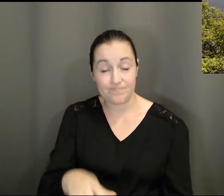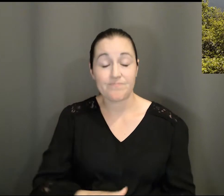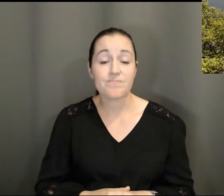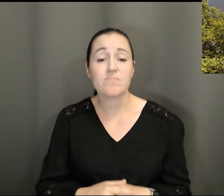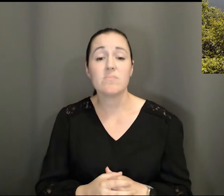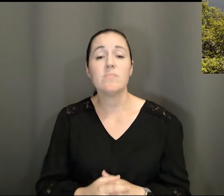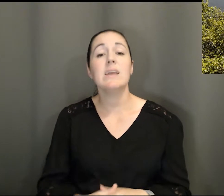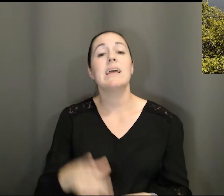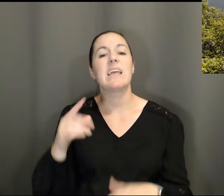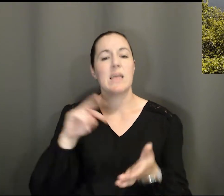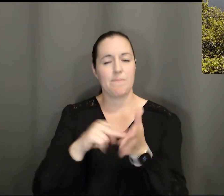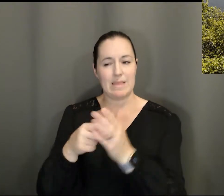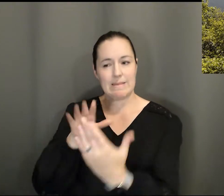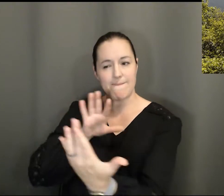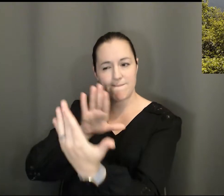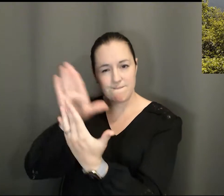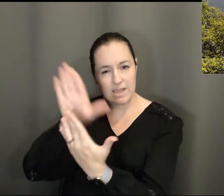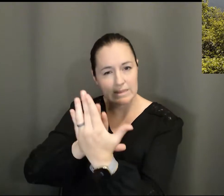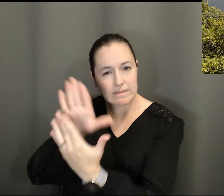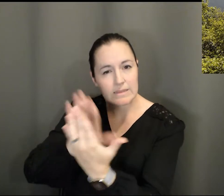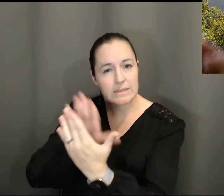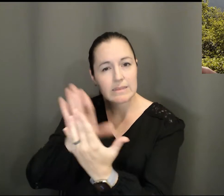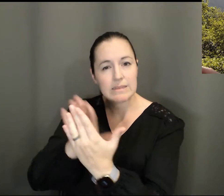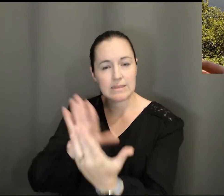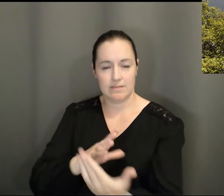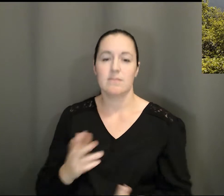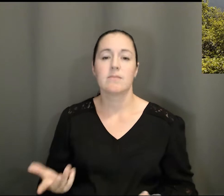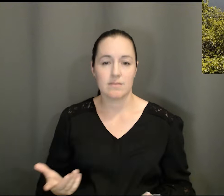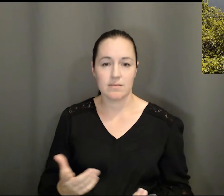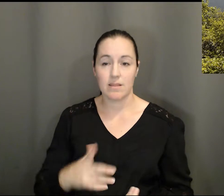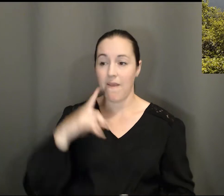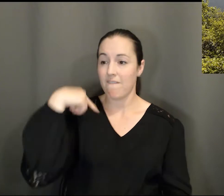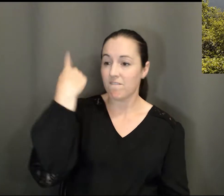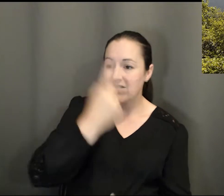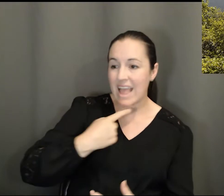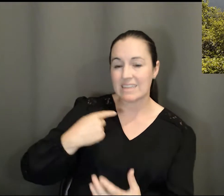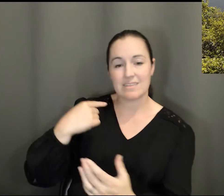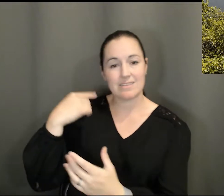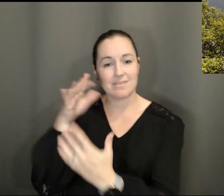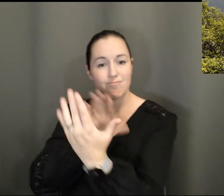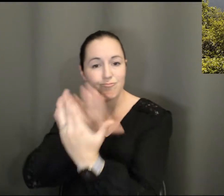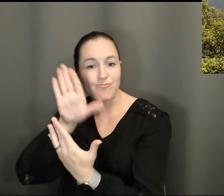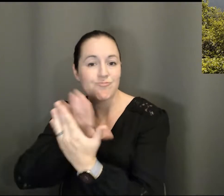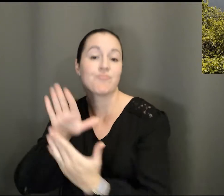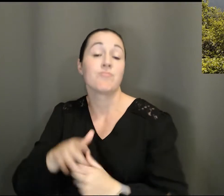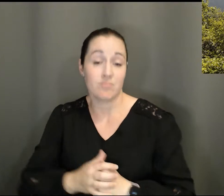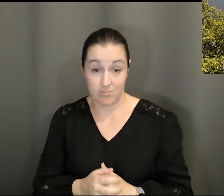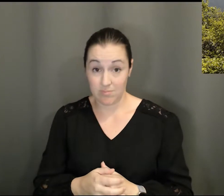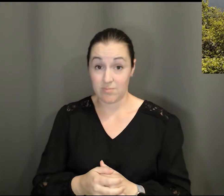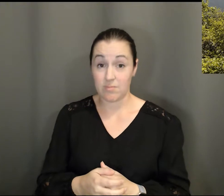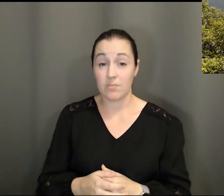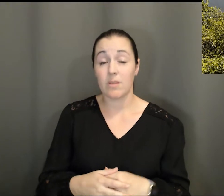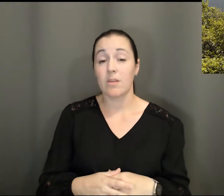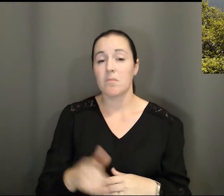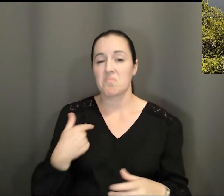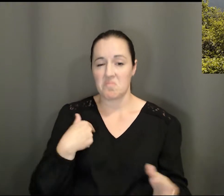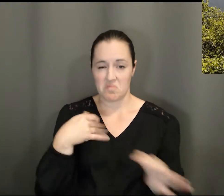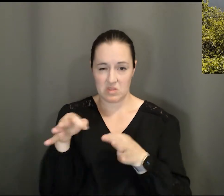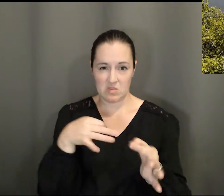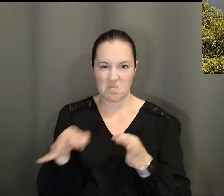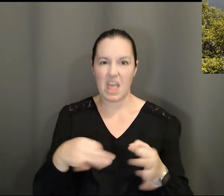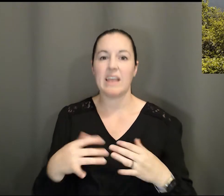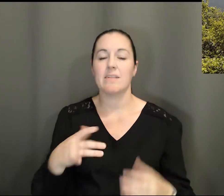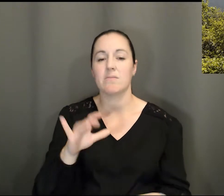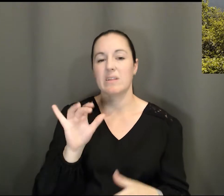tell you what that means. We think of the phrase in your face as something that's really pretty negative and kind of threatening, but